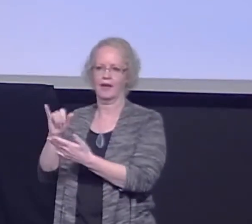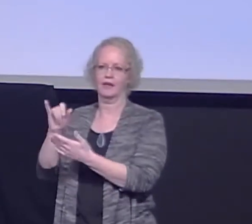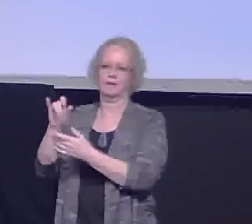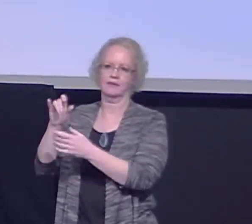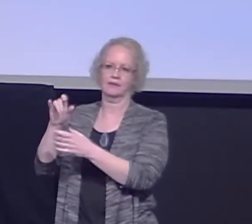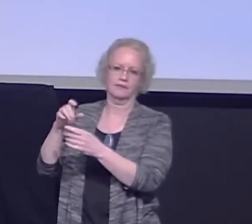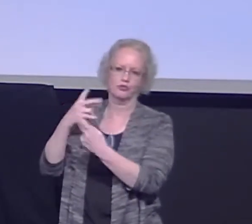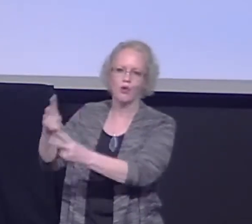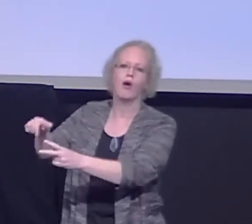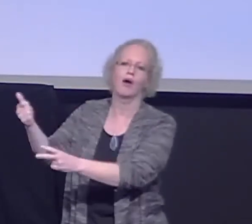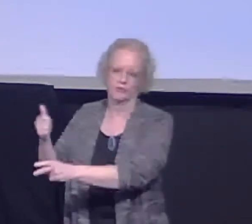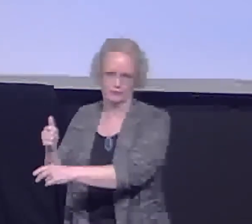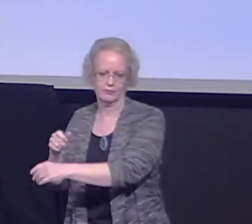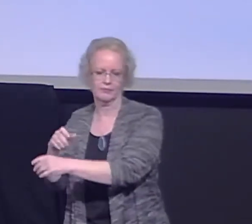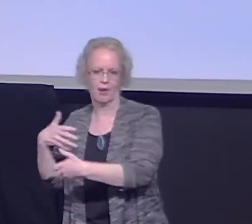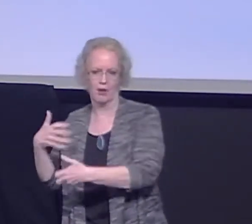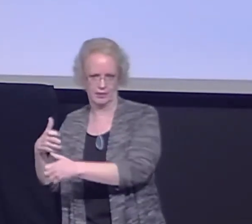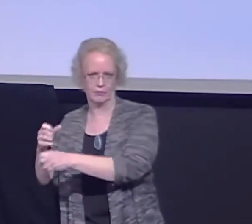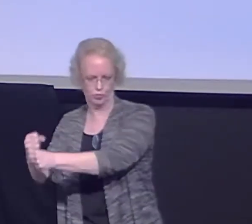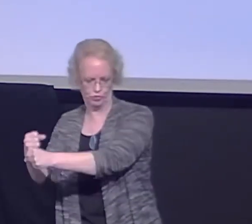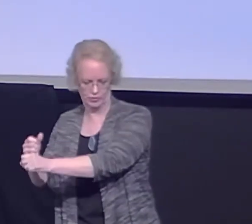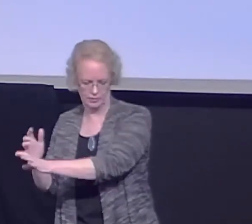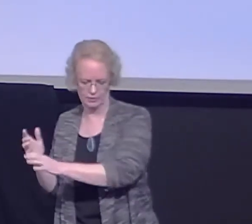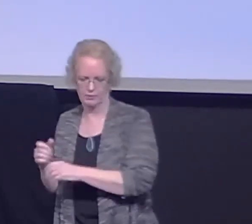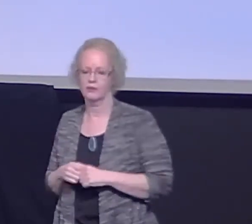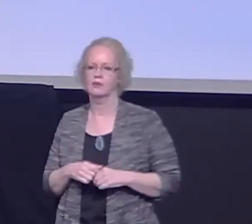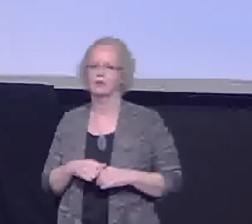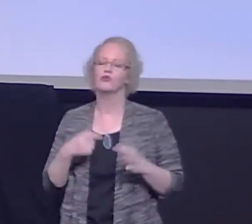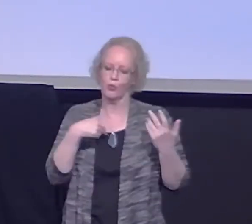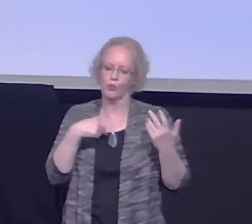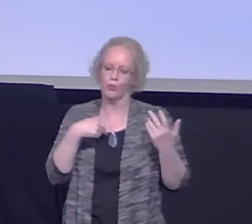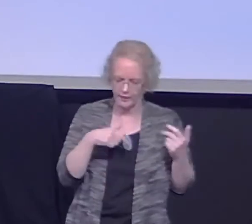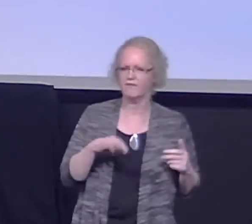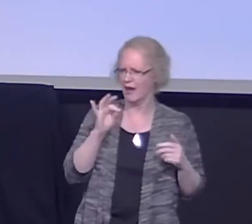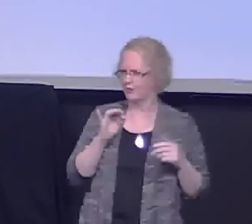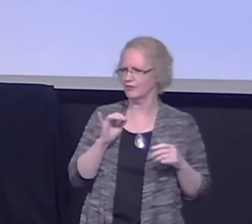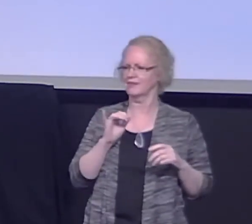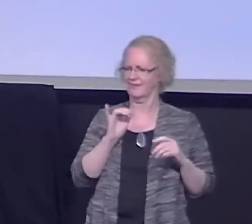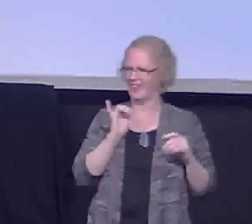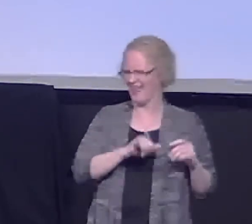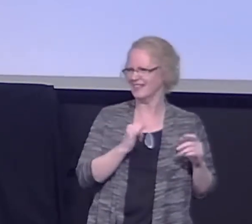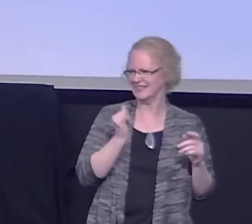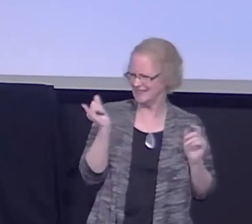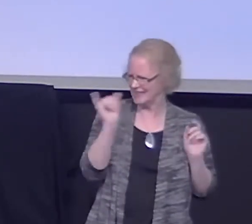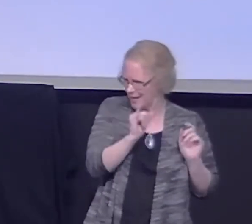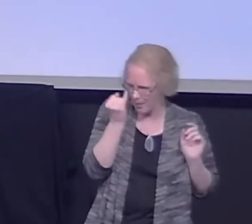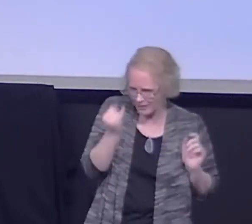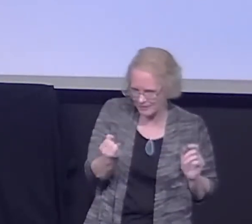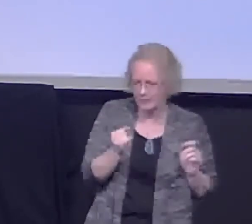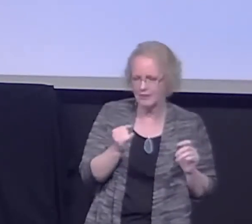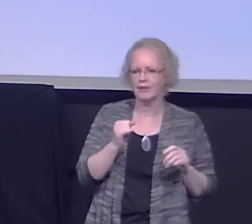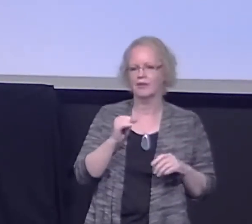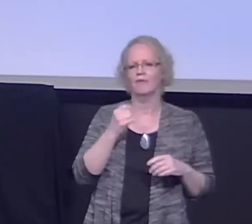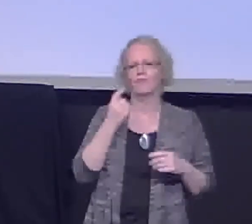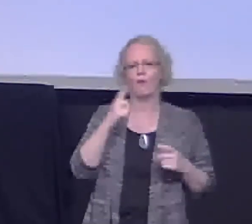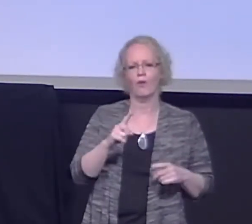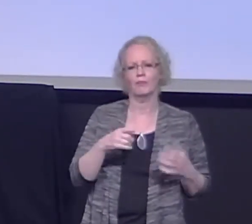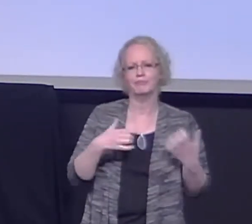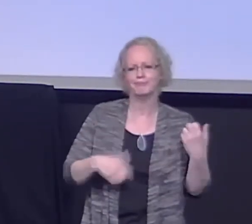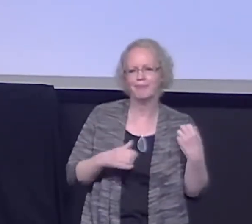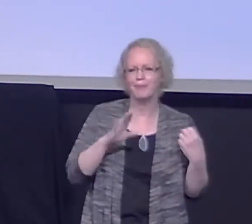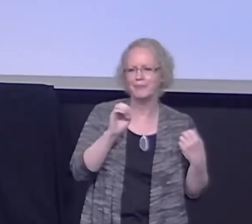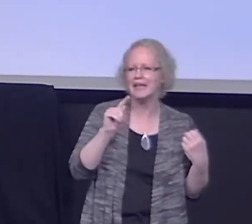is the premotor system that we found in the beetle study that is involved in